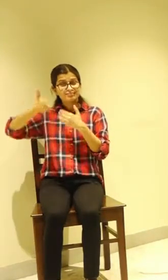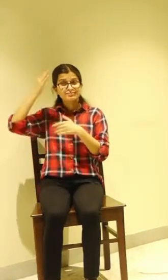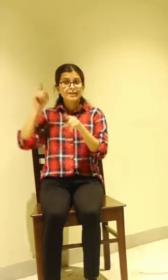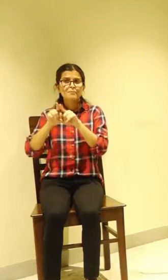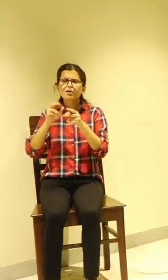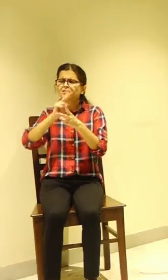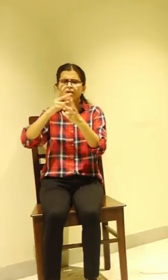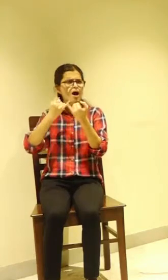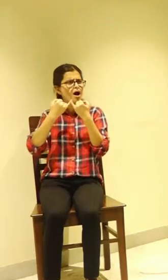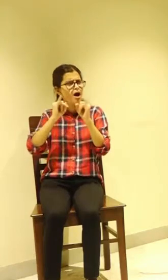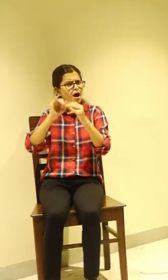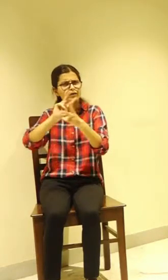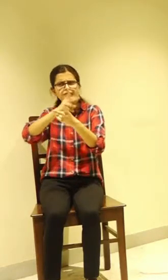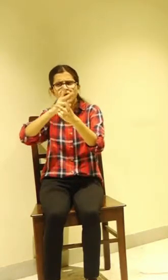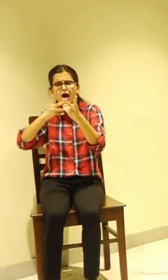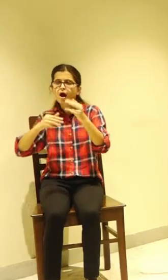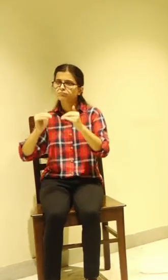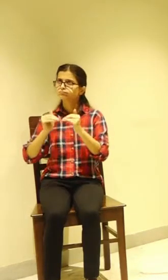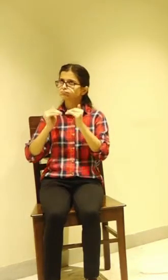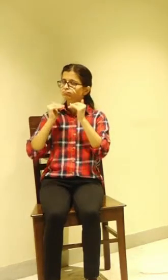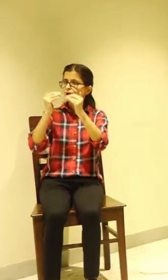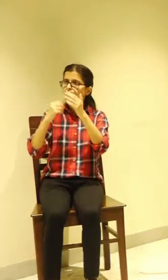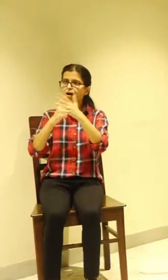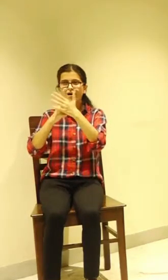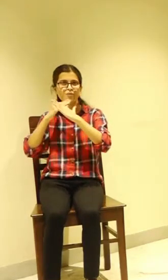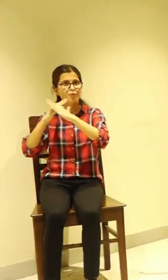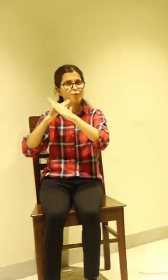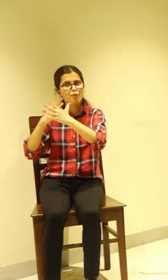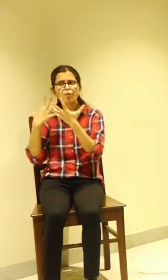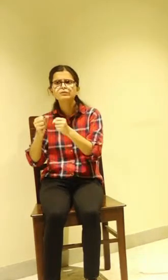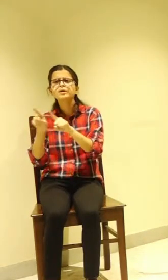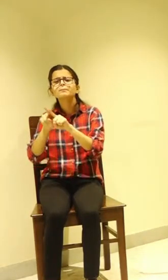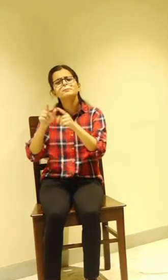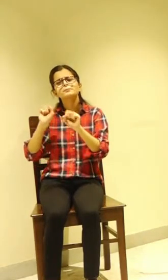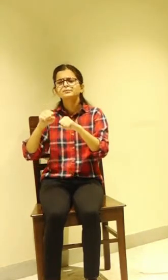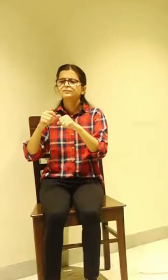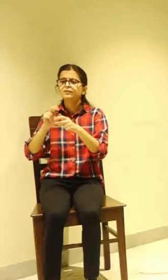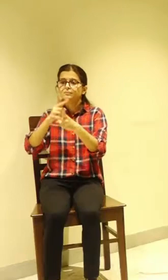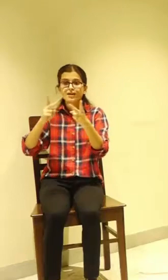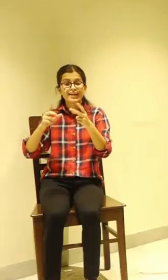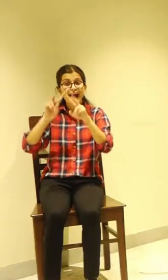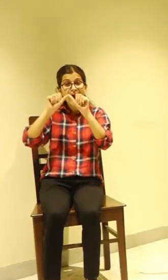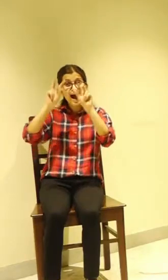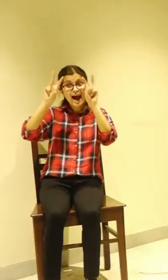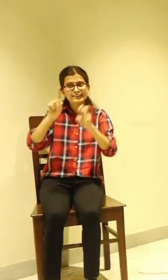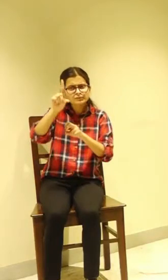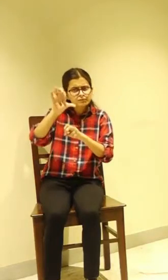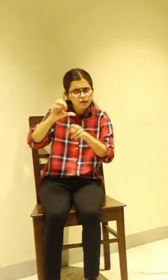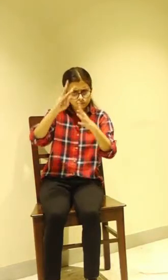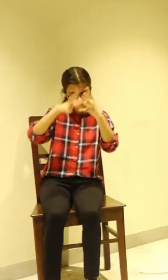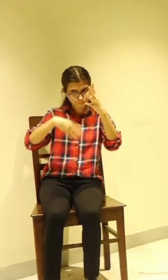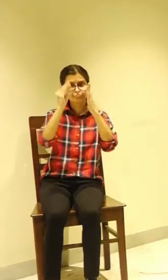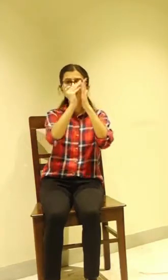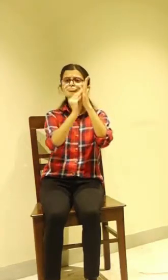liberties worth higher protection would be possible to know at that level and list out in Article 19. What does 19 list?